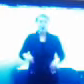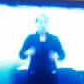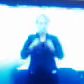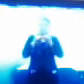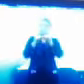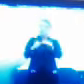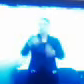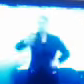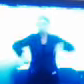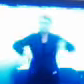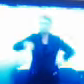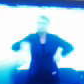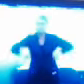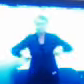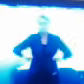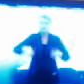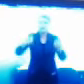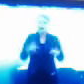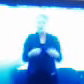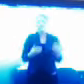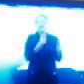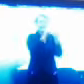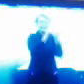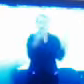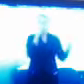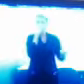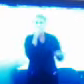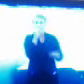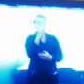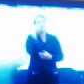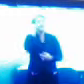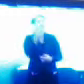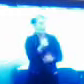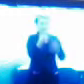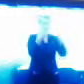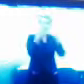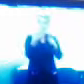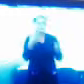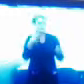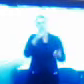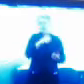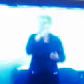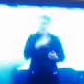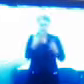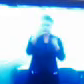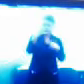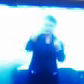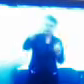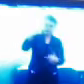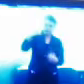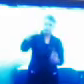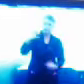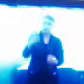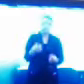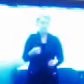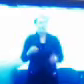birds. And the cat still continued on. The cat continued on to meet 7